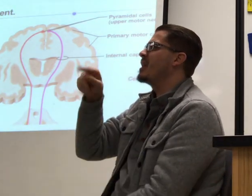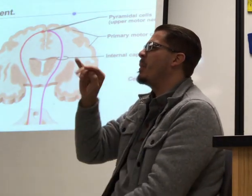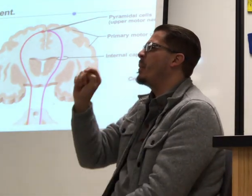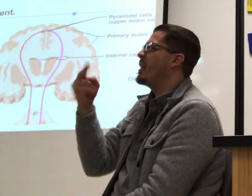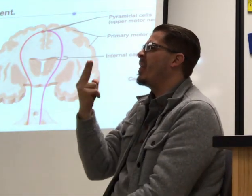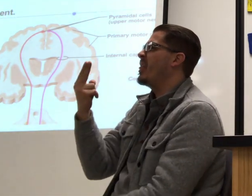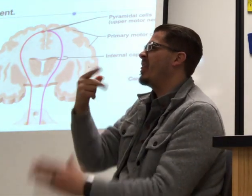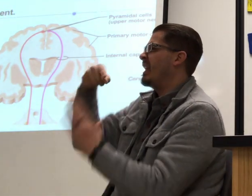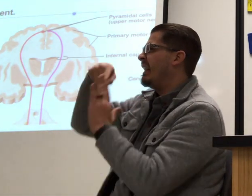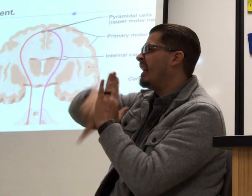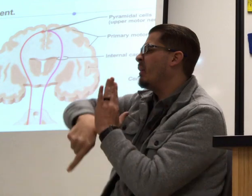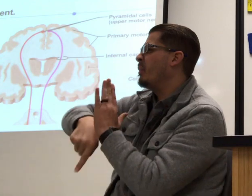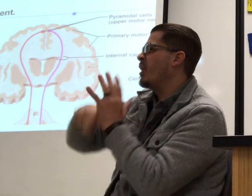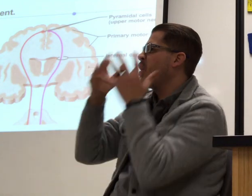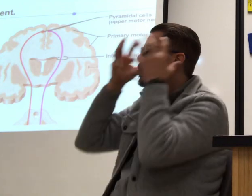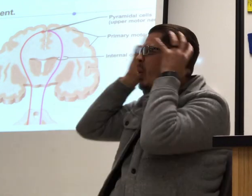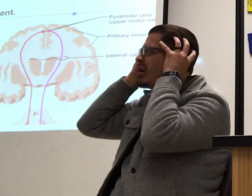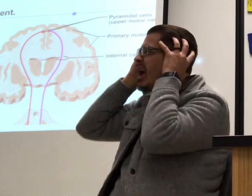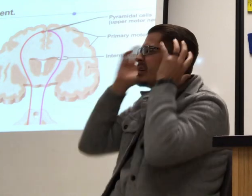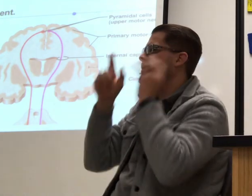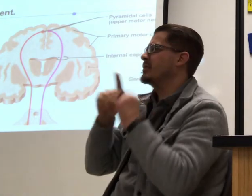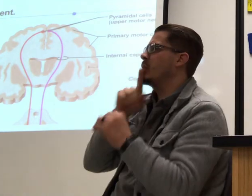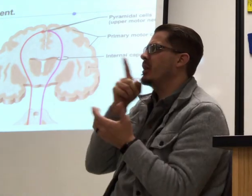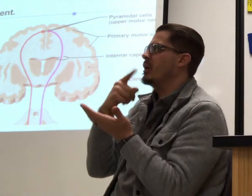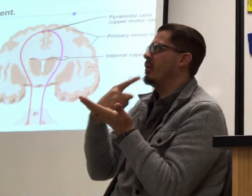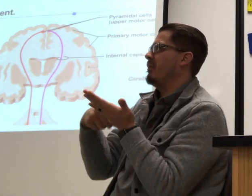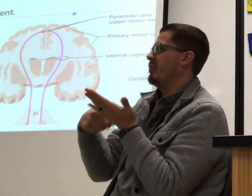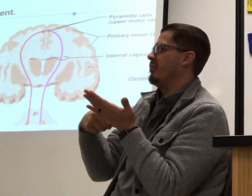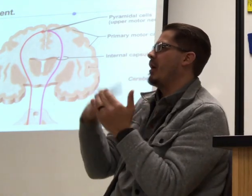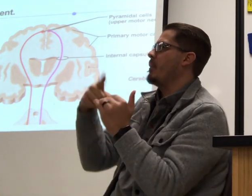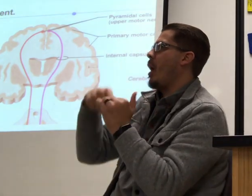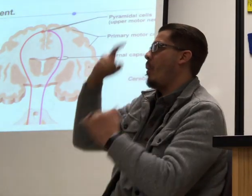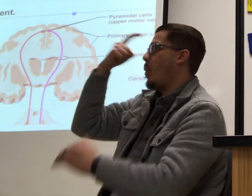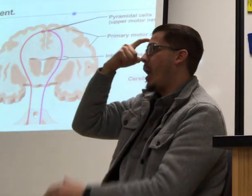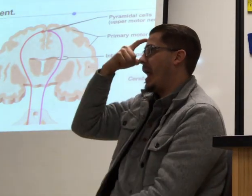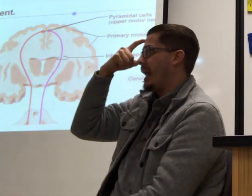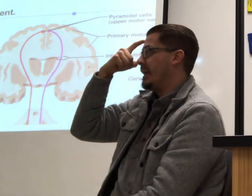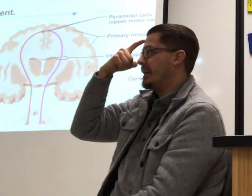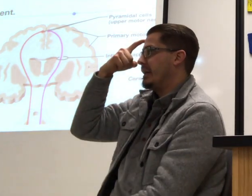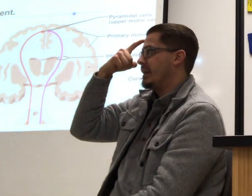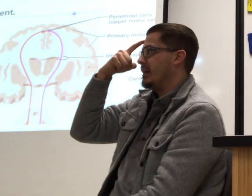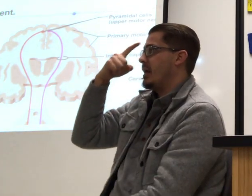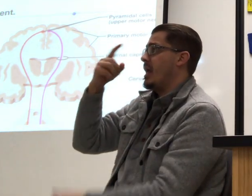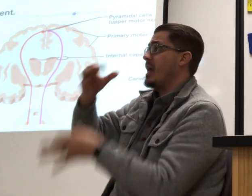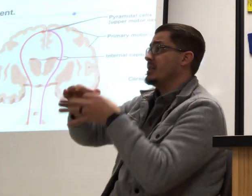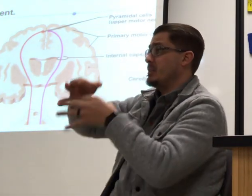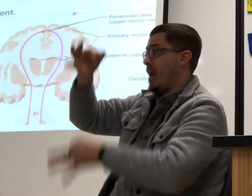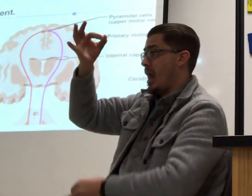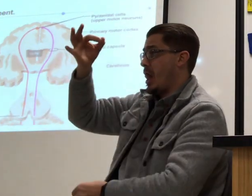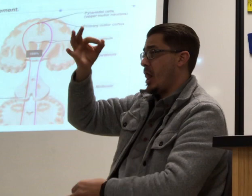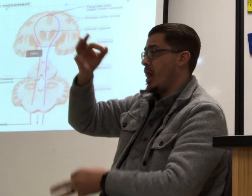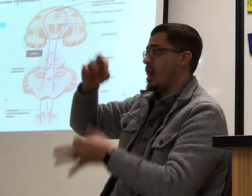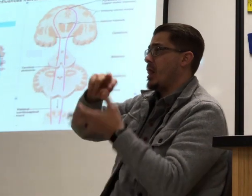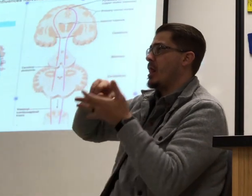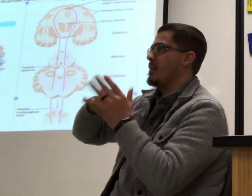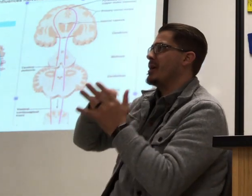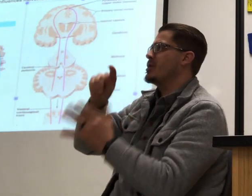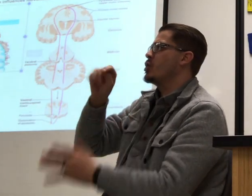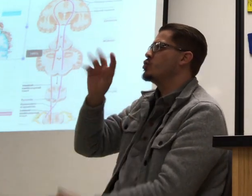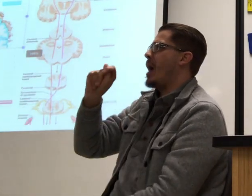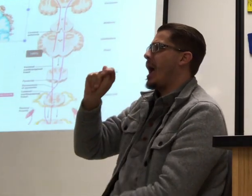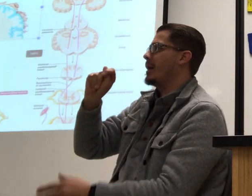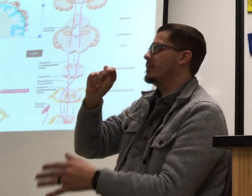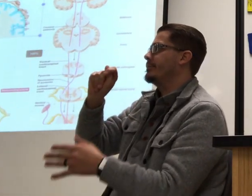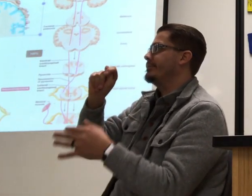deep inside. Well, anyways, cortex usually refers to the brain, and spinal refers to this tract is going to the spinal